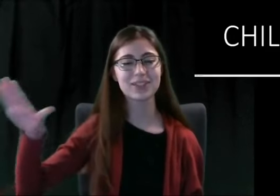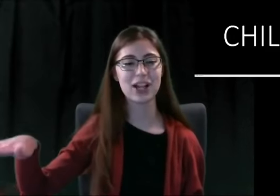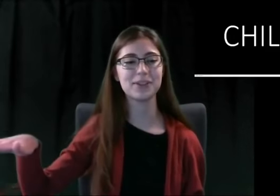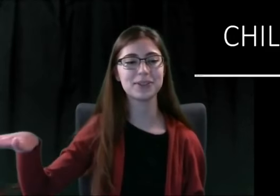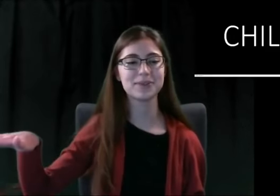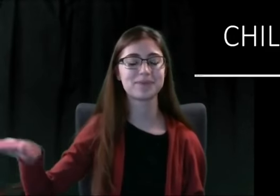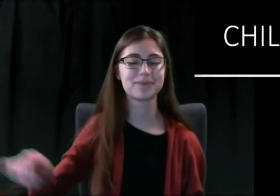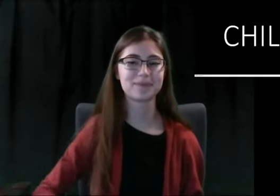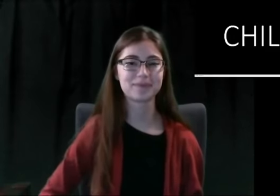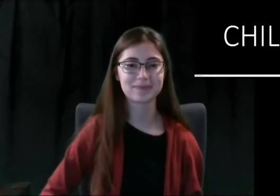Child.